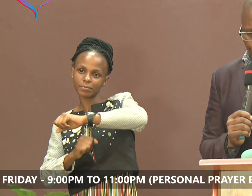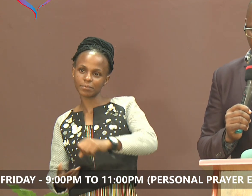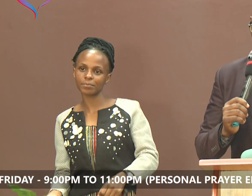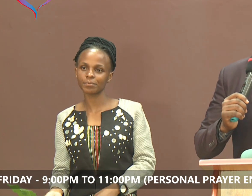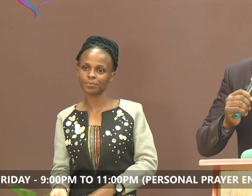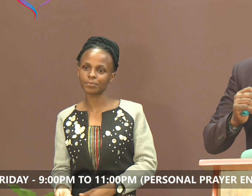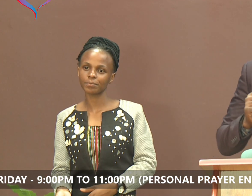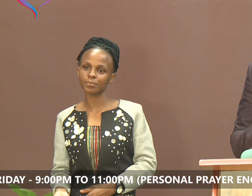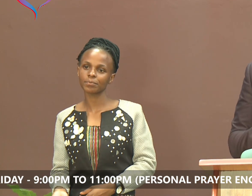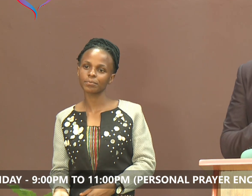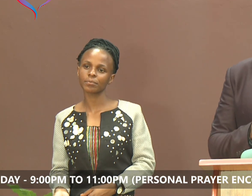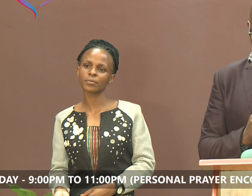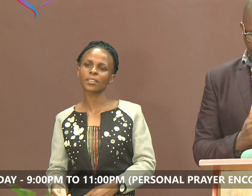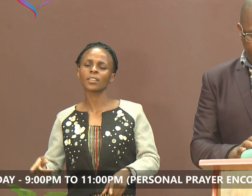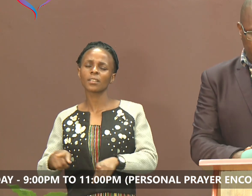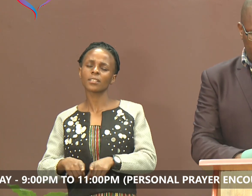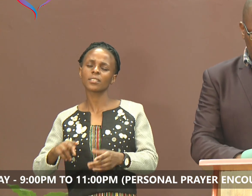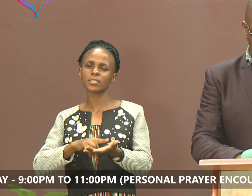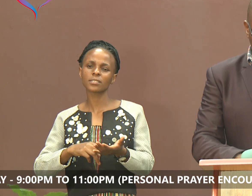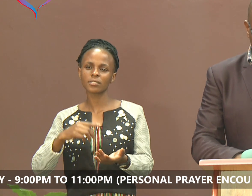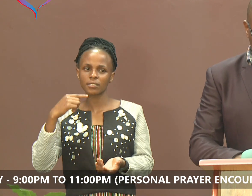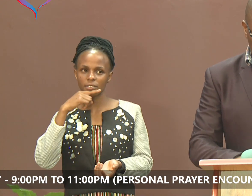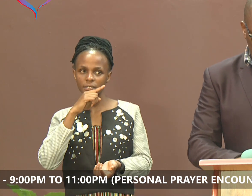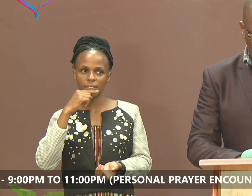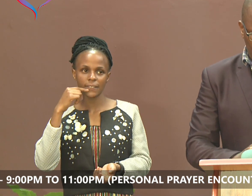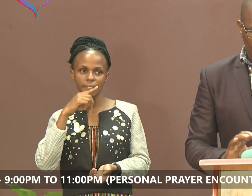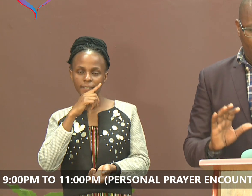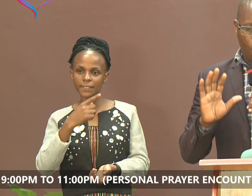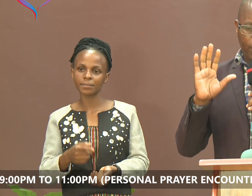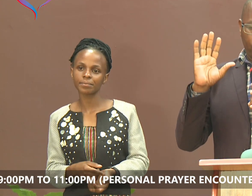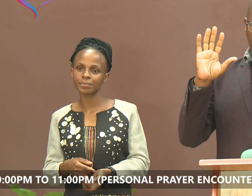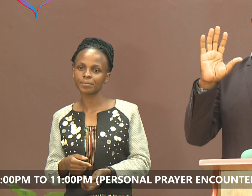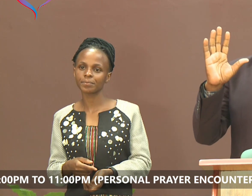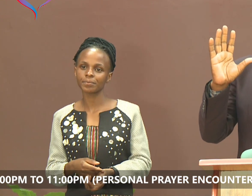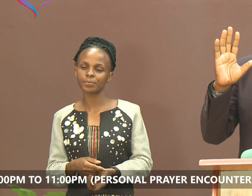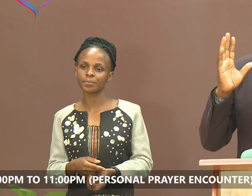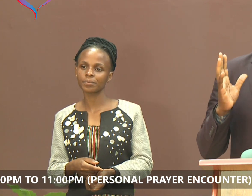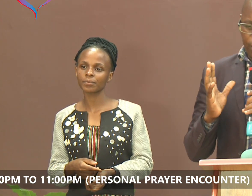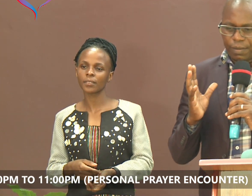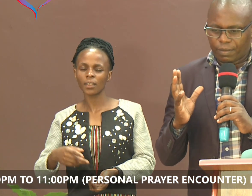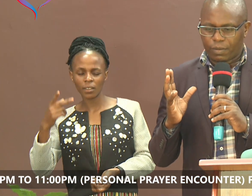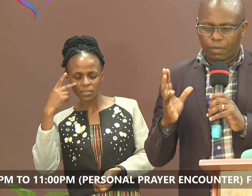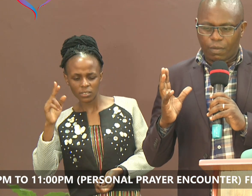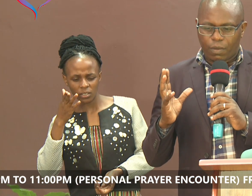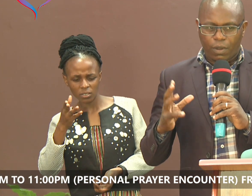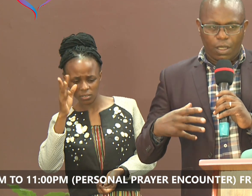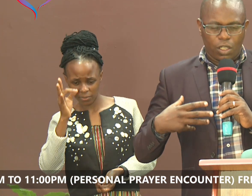So as we are using social media, katinga tukozesa social media, I want us to look at those things. Njagala tuberenga tutunulire ebyo